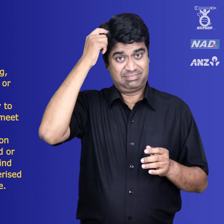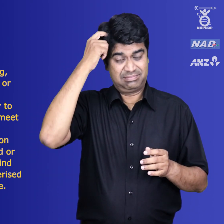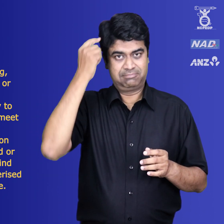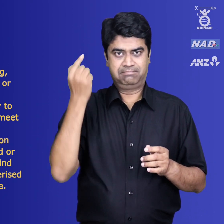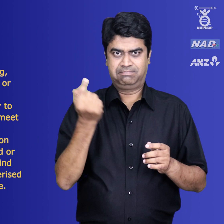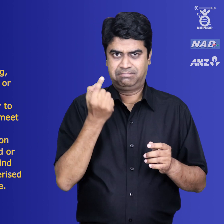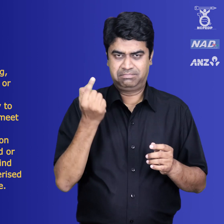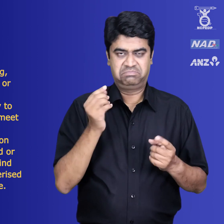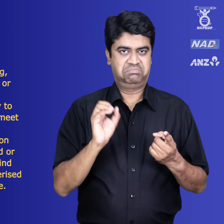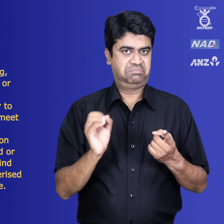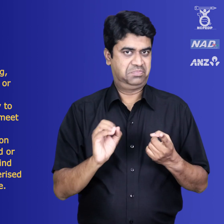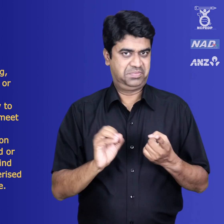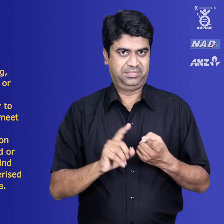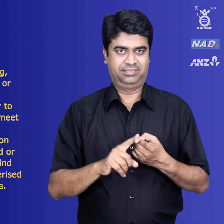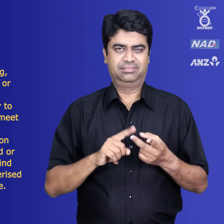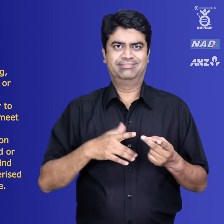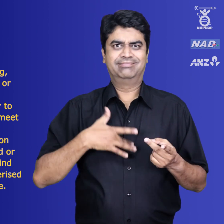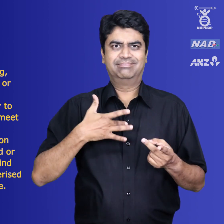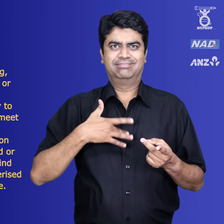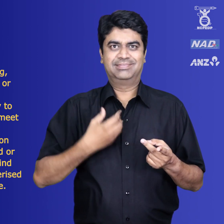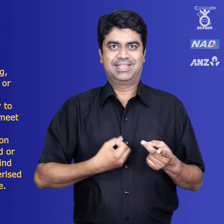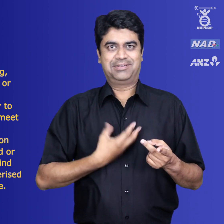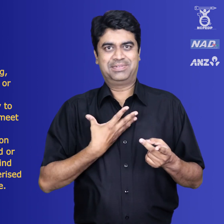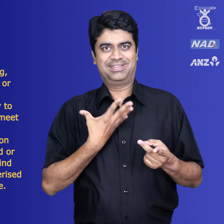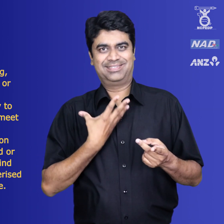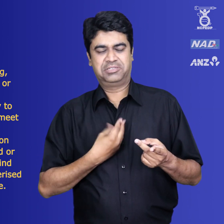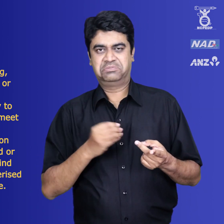thinking, mood, perception,